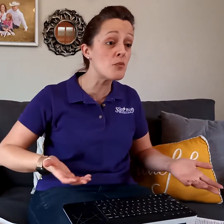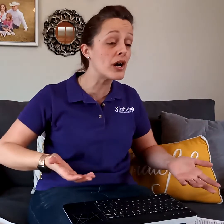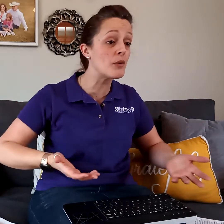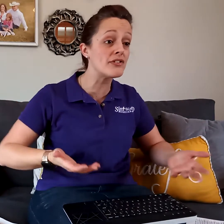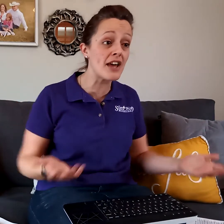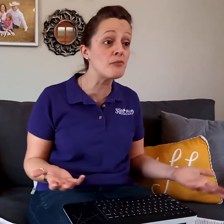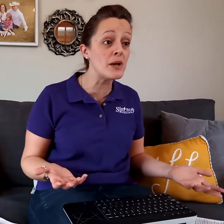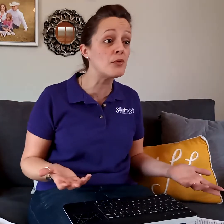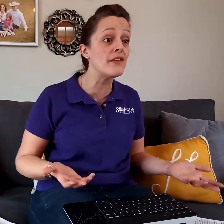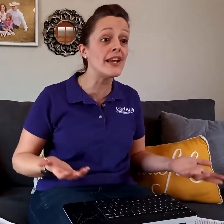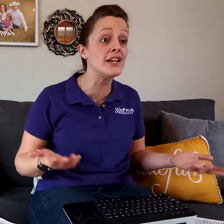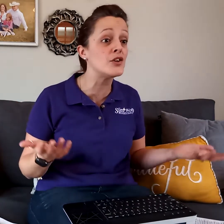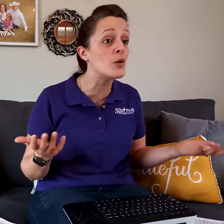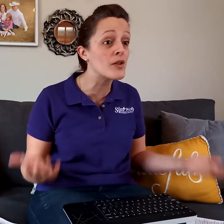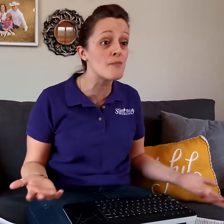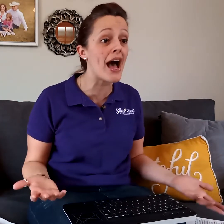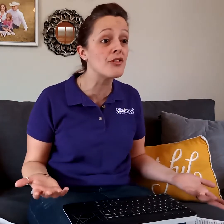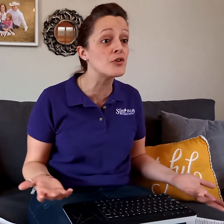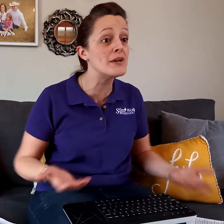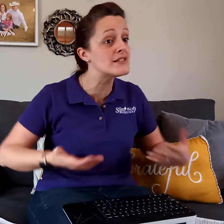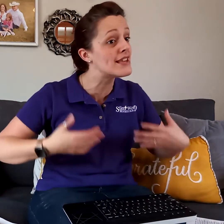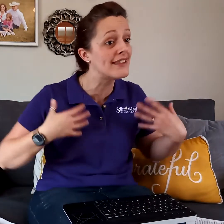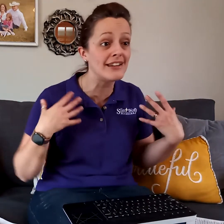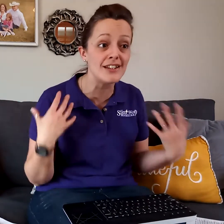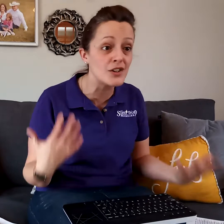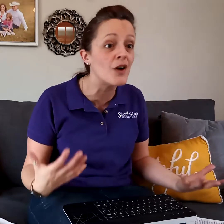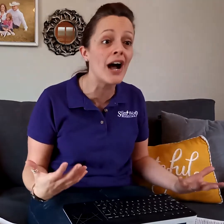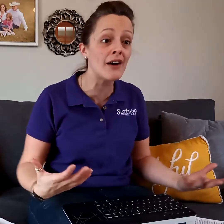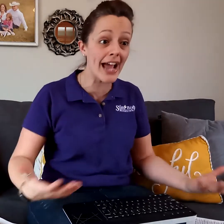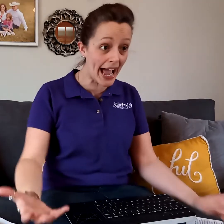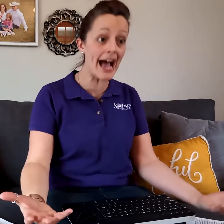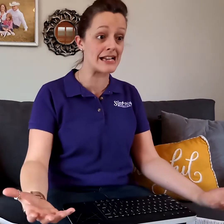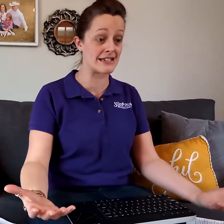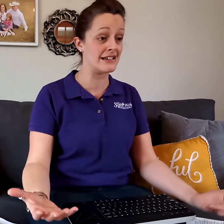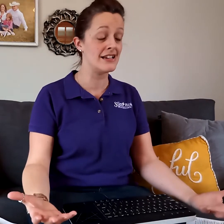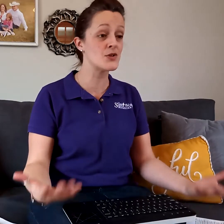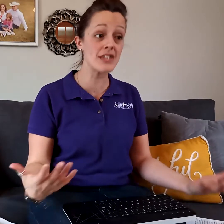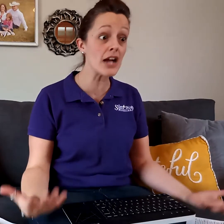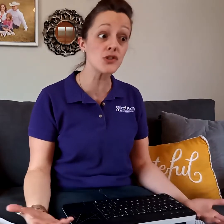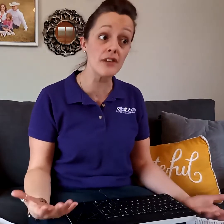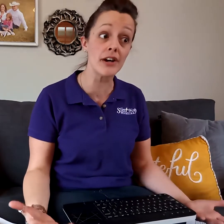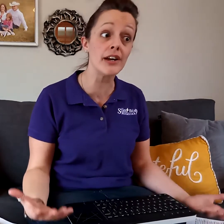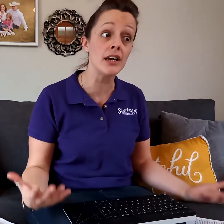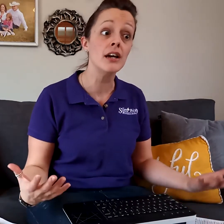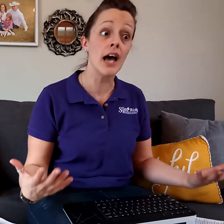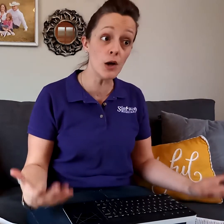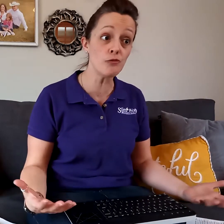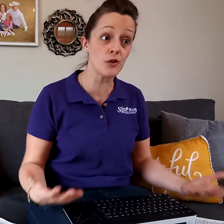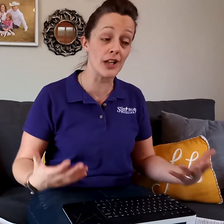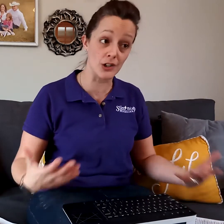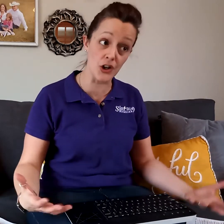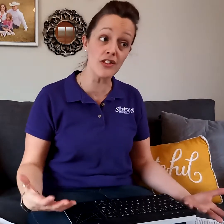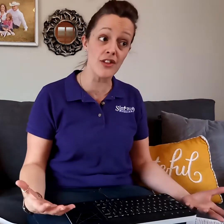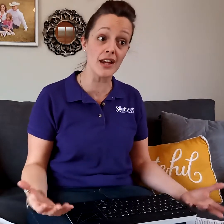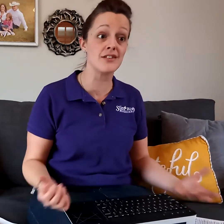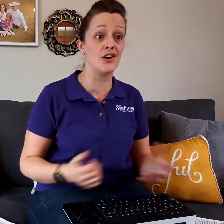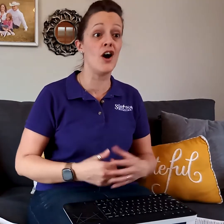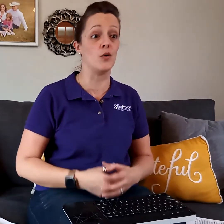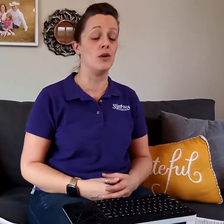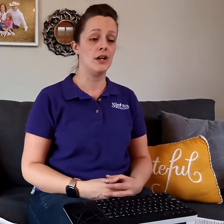with deaf people and they need to know where the bathroom is, then they need to know how to ask. So it's actually a very helpful and good thing to know. He